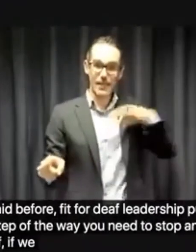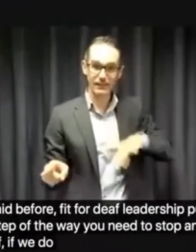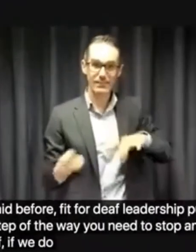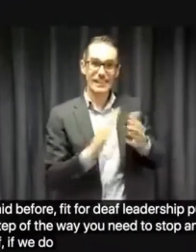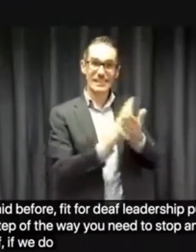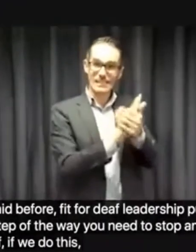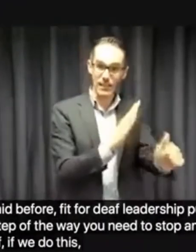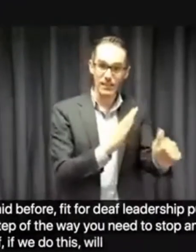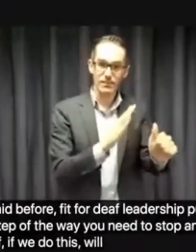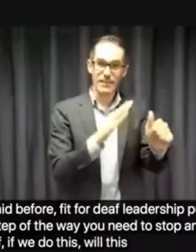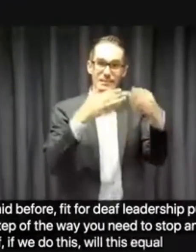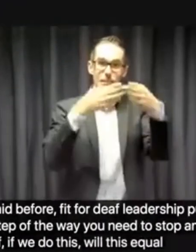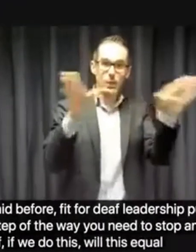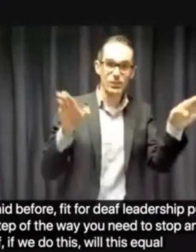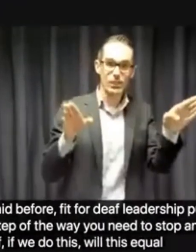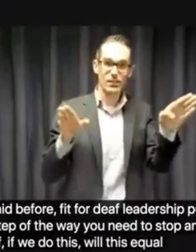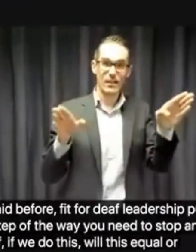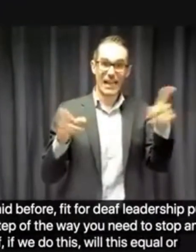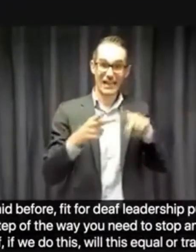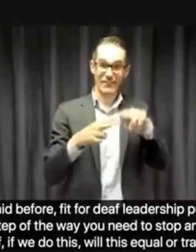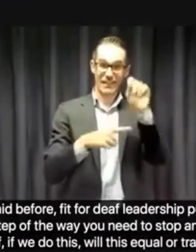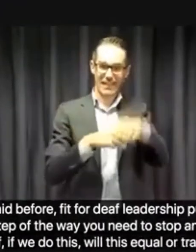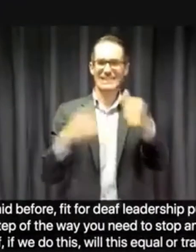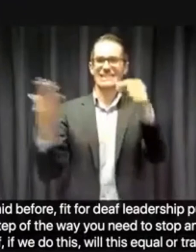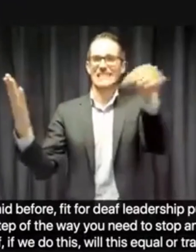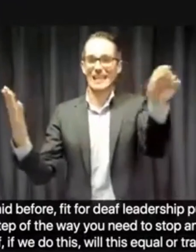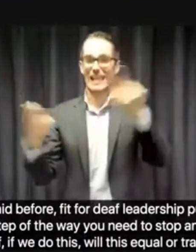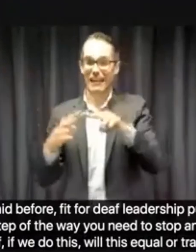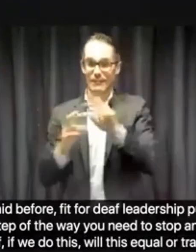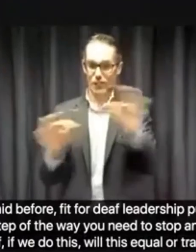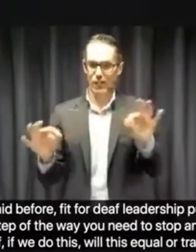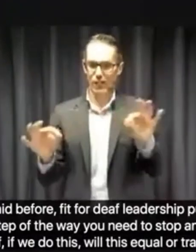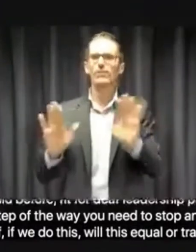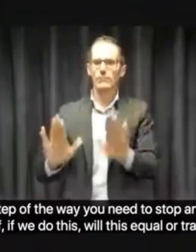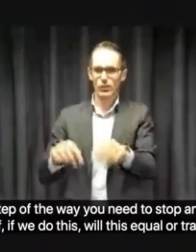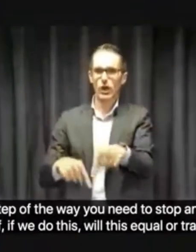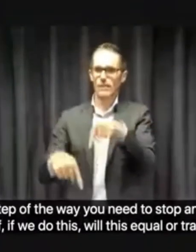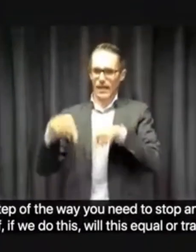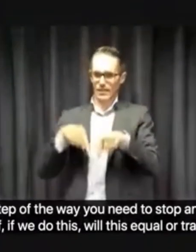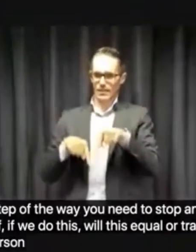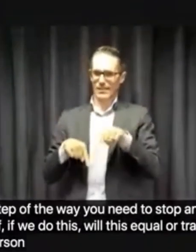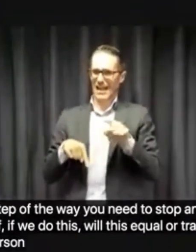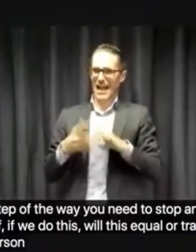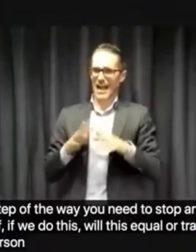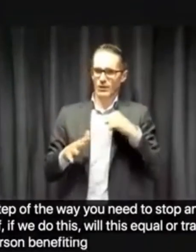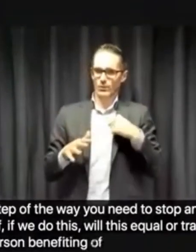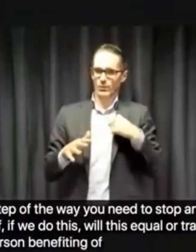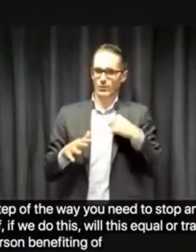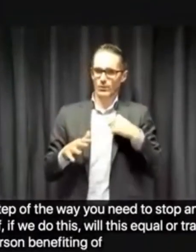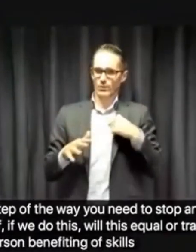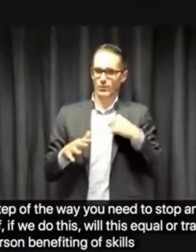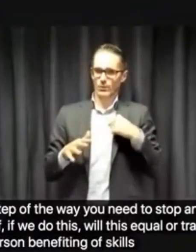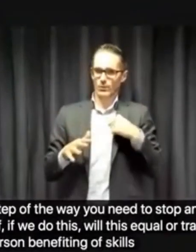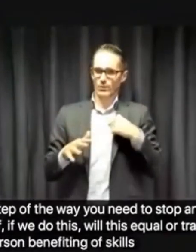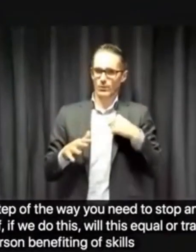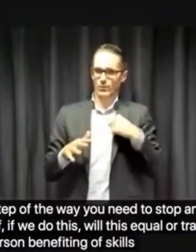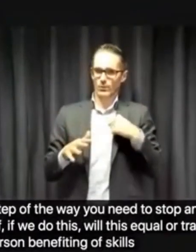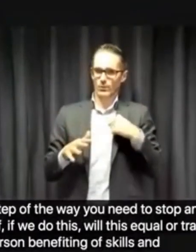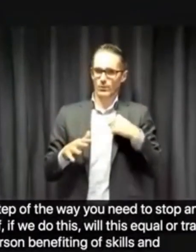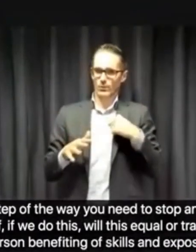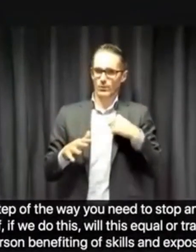to a deaf person benefiting skills and exposure? And if yes, tick that box. If not, go back and